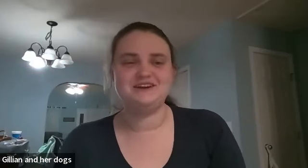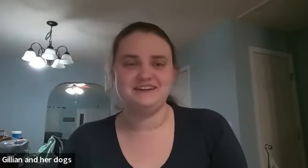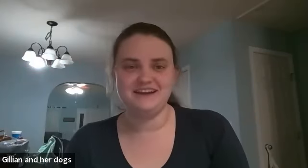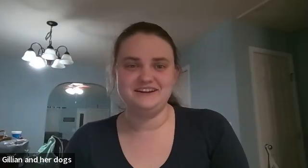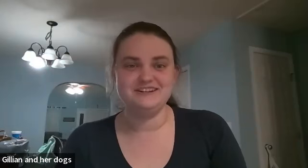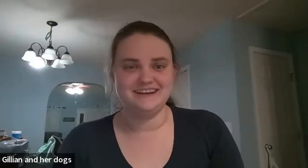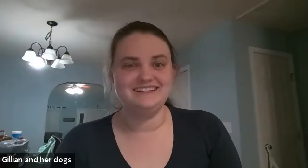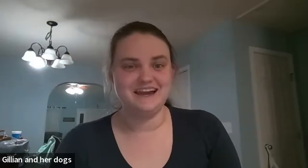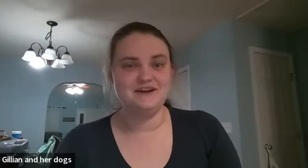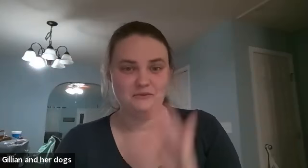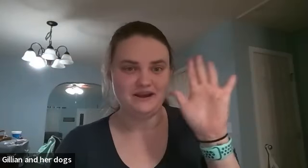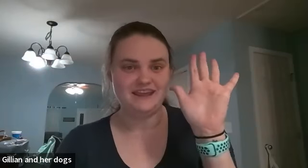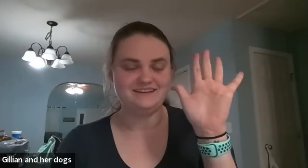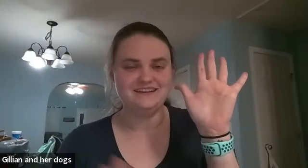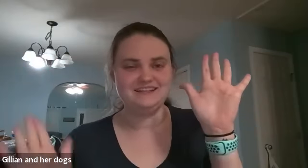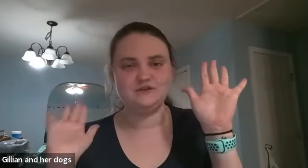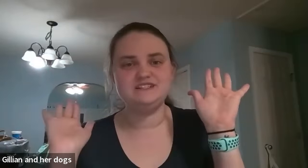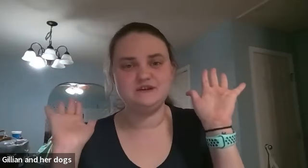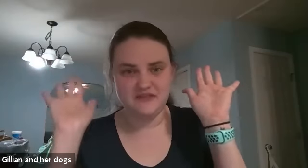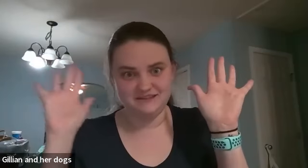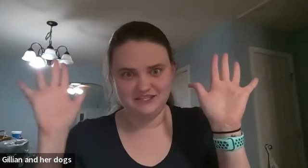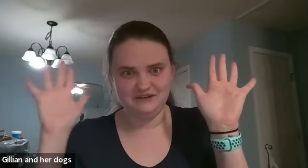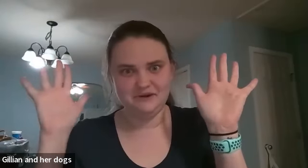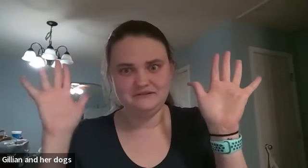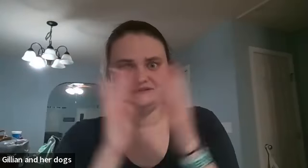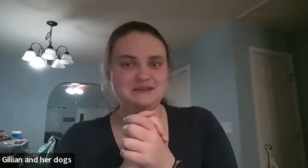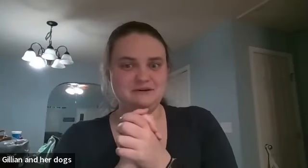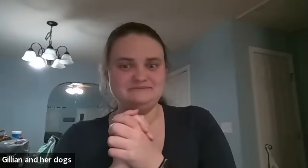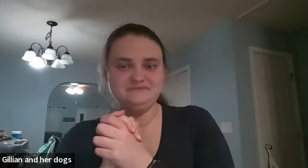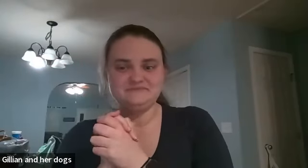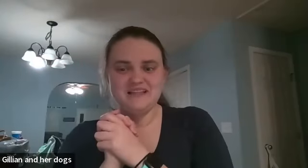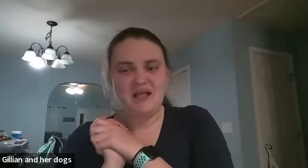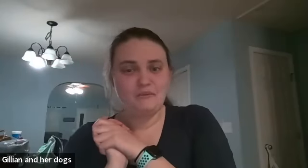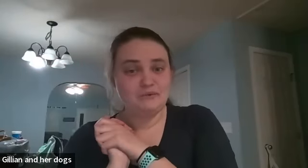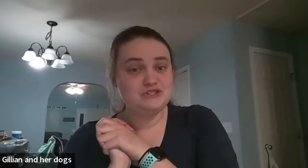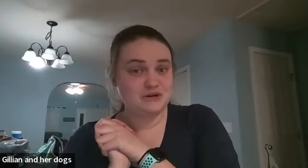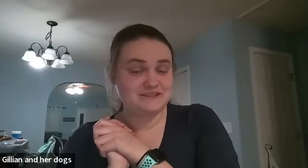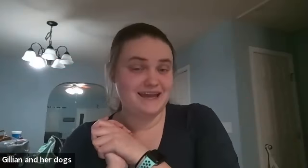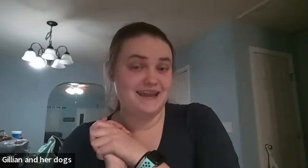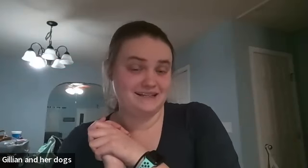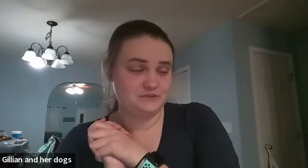go to 999 on one hand. It's only to 1,000. You need both. So we will start with that next